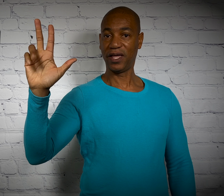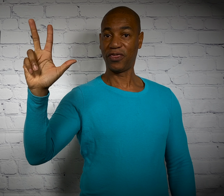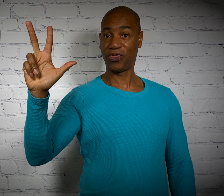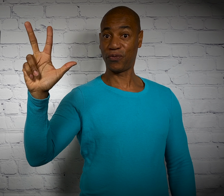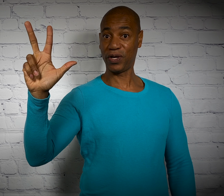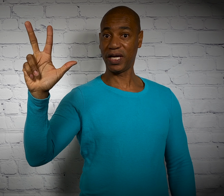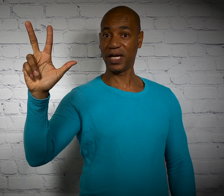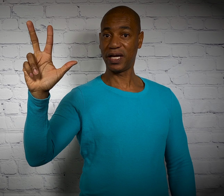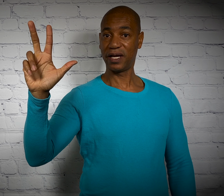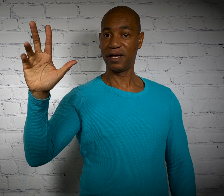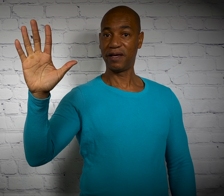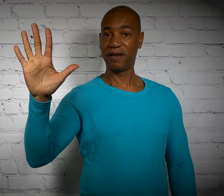53,